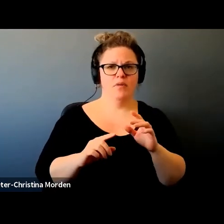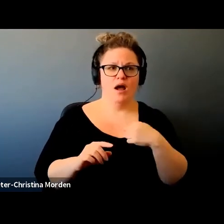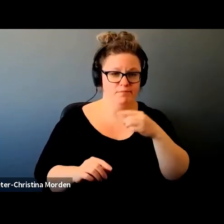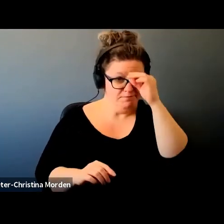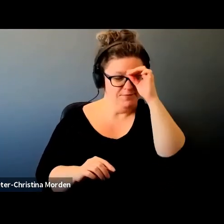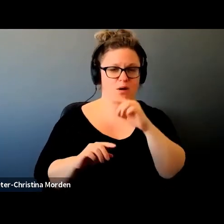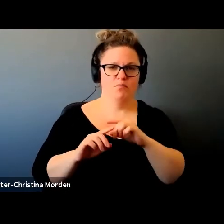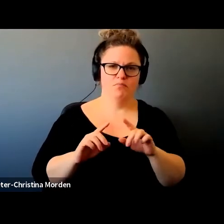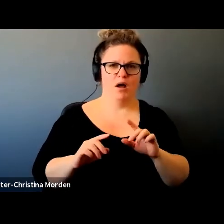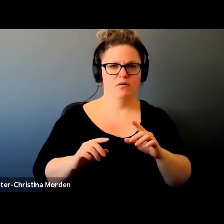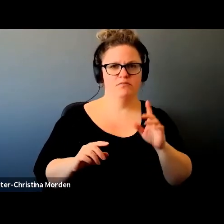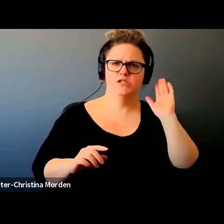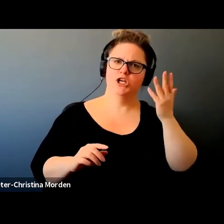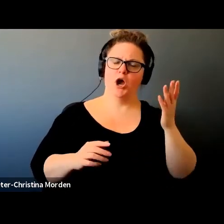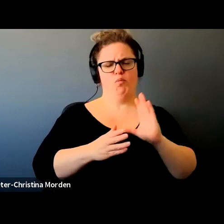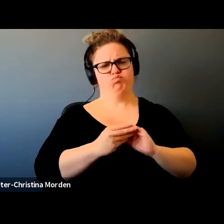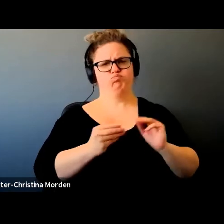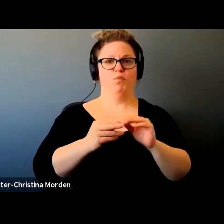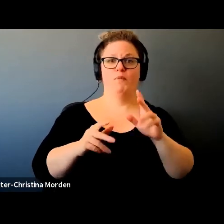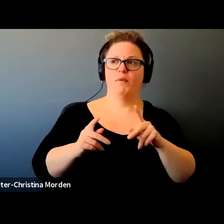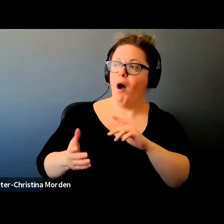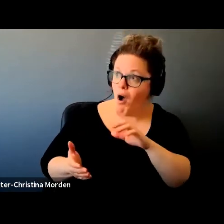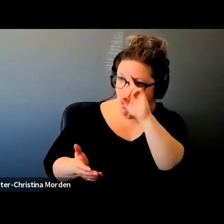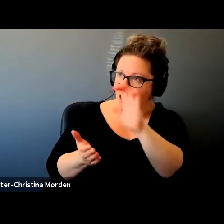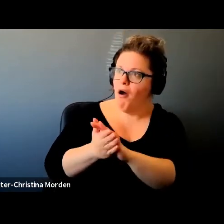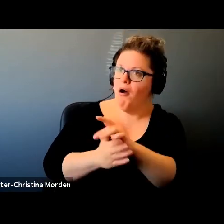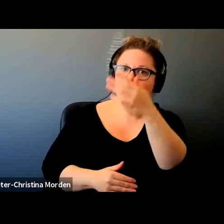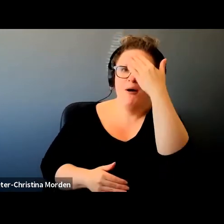people. So I'm not so much worried about that.